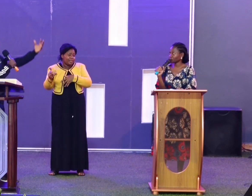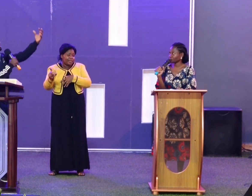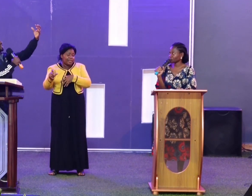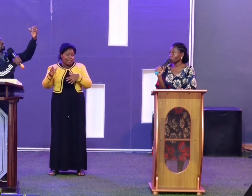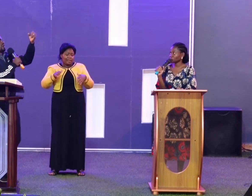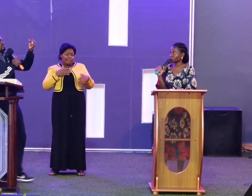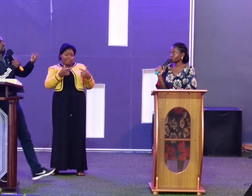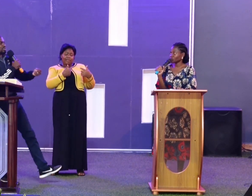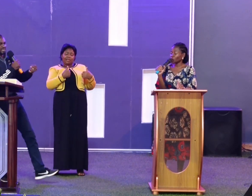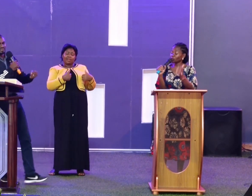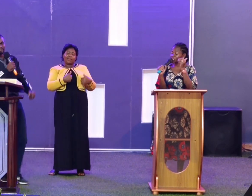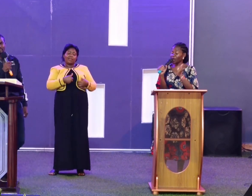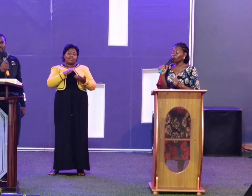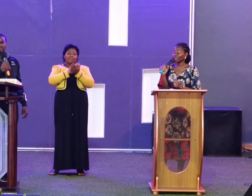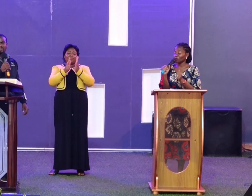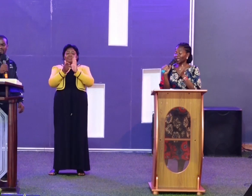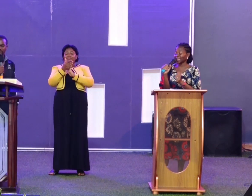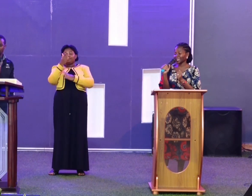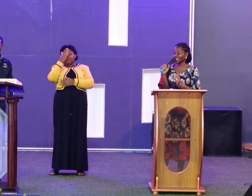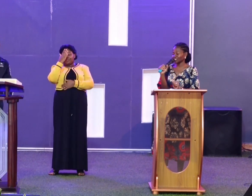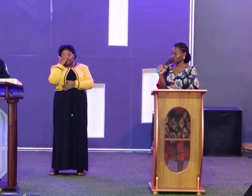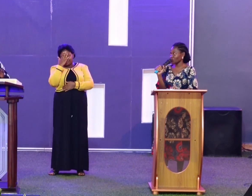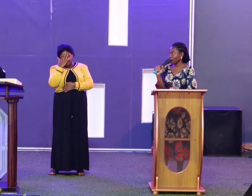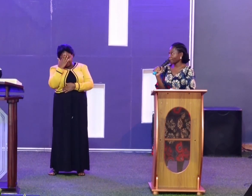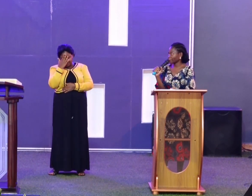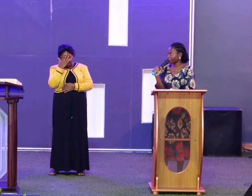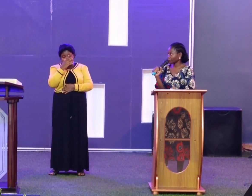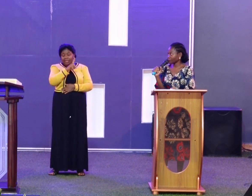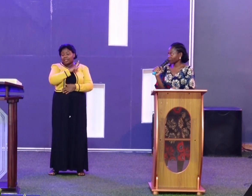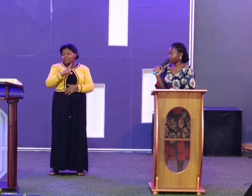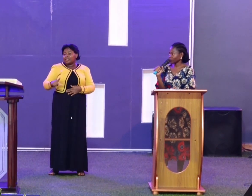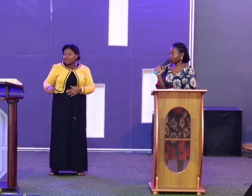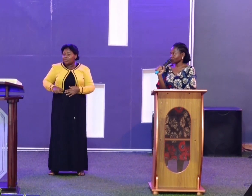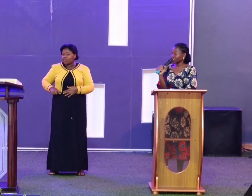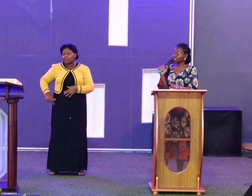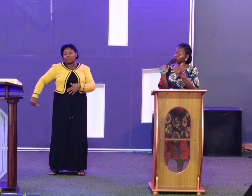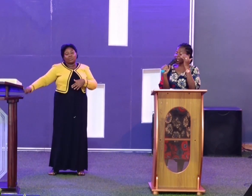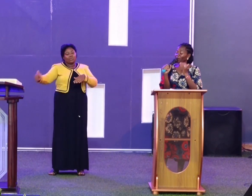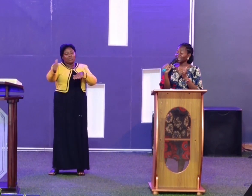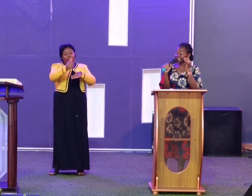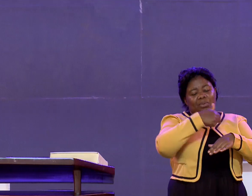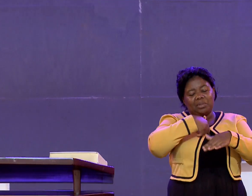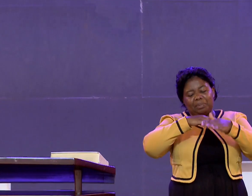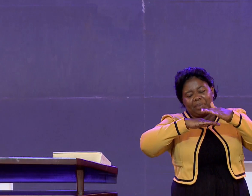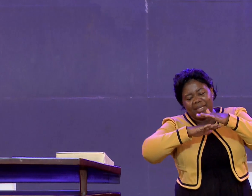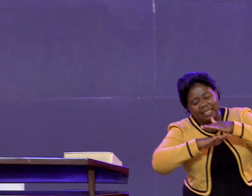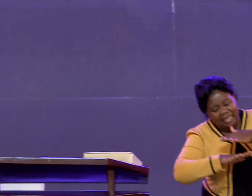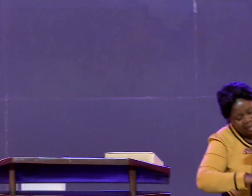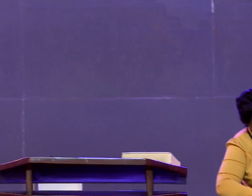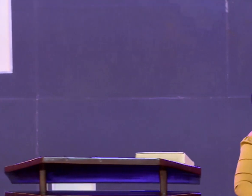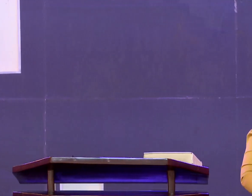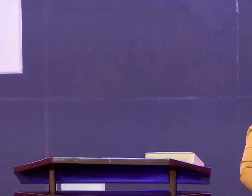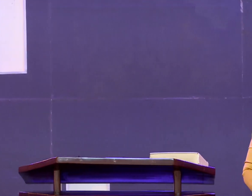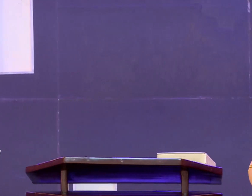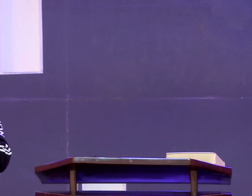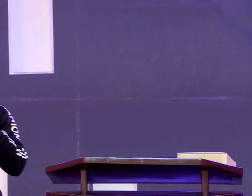my heart shall be humbled. The Lord will put me Emma down. That